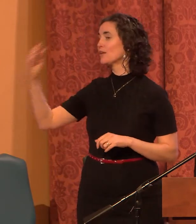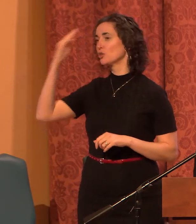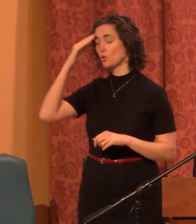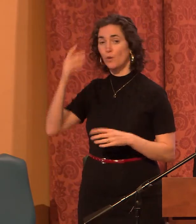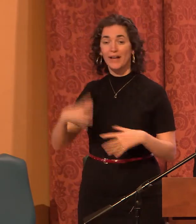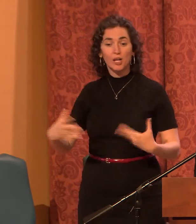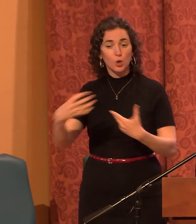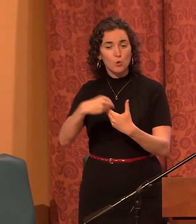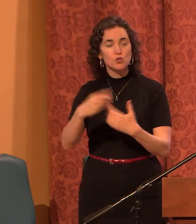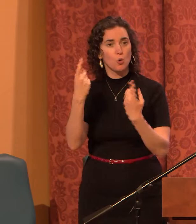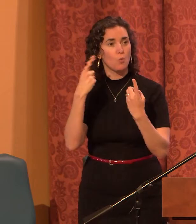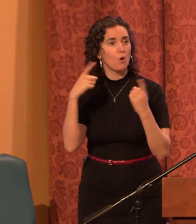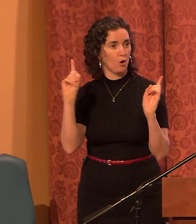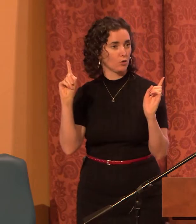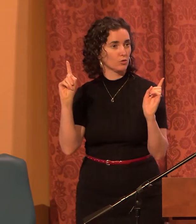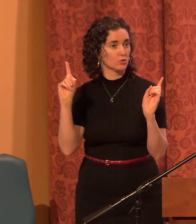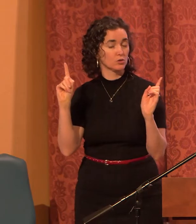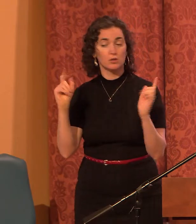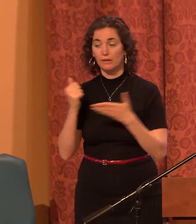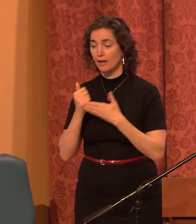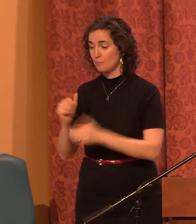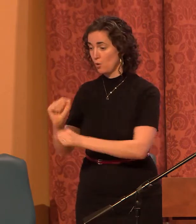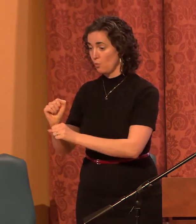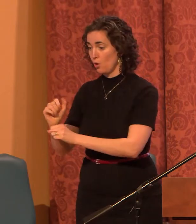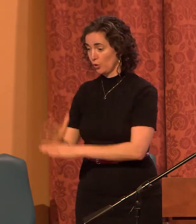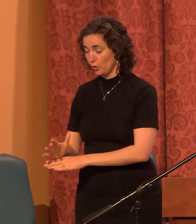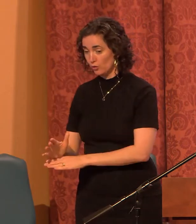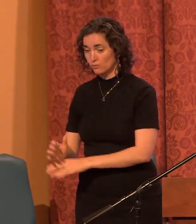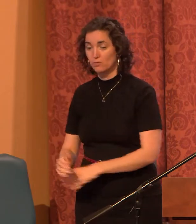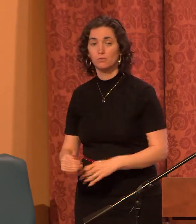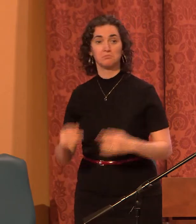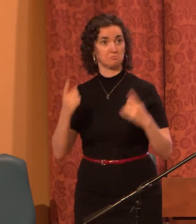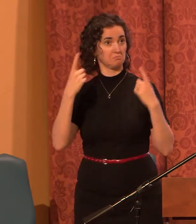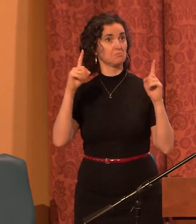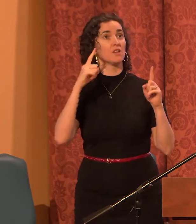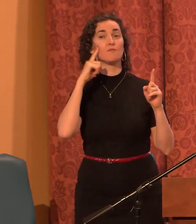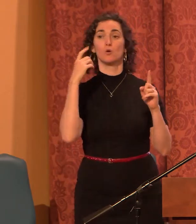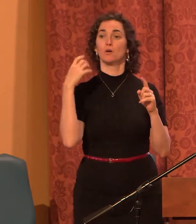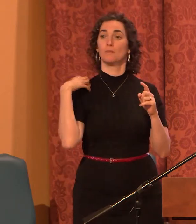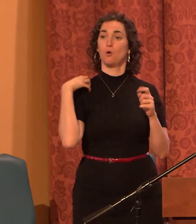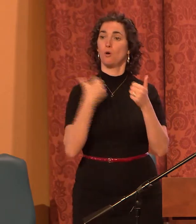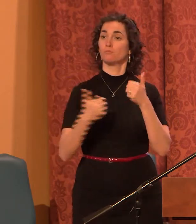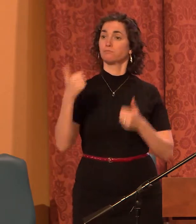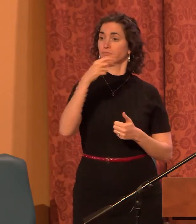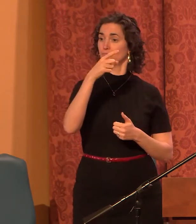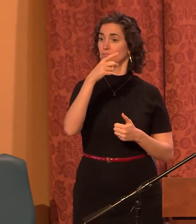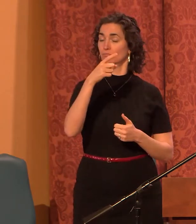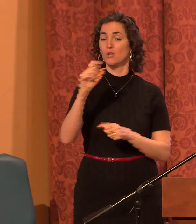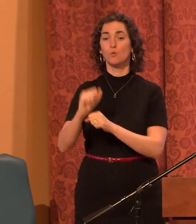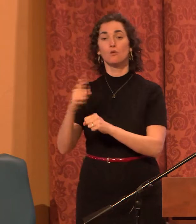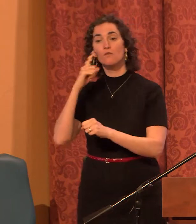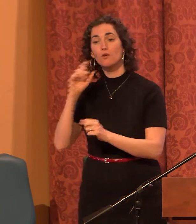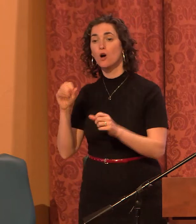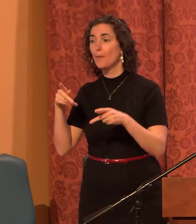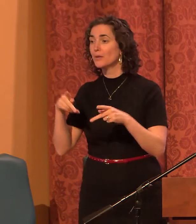works. It works for workers, it works for employers, it